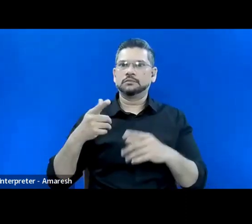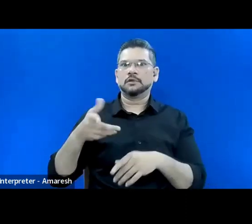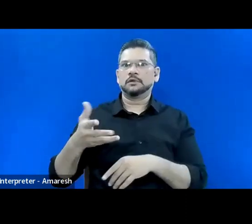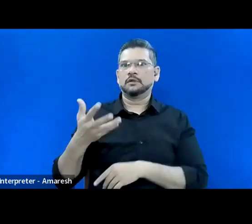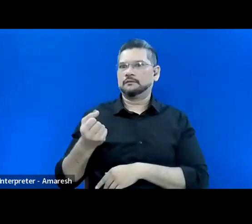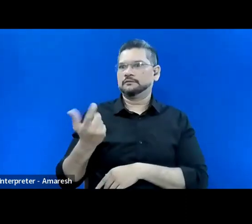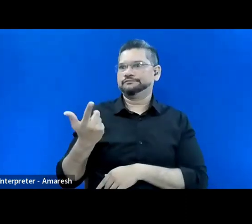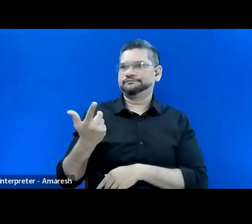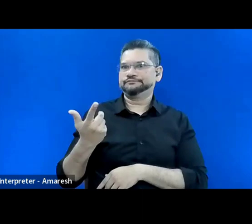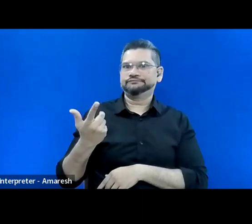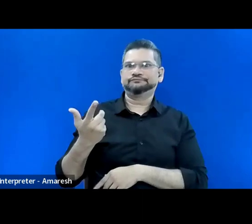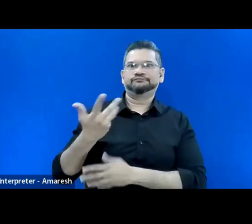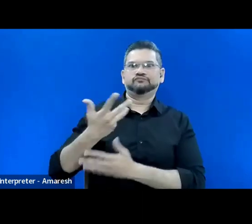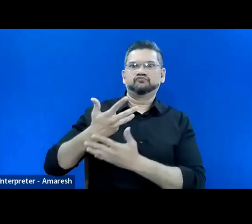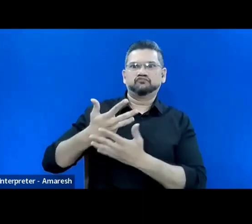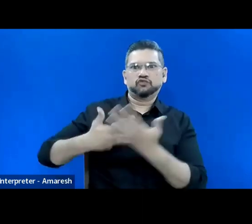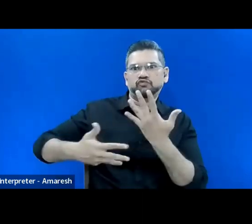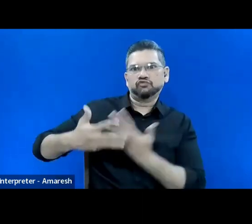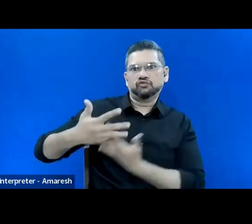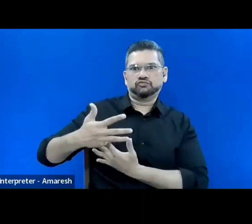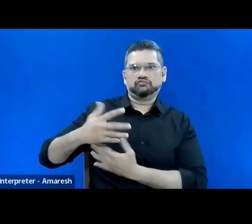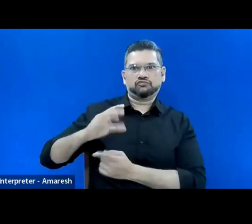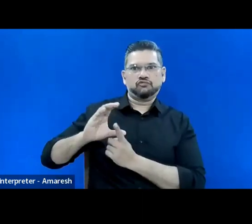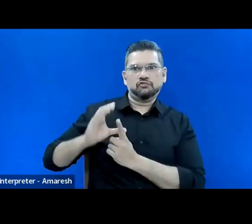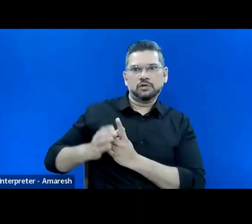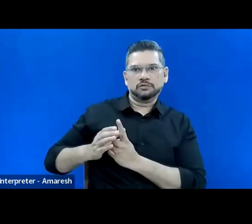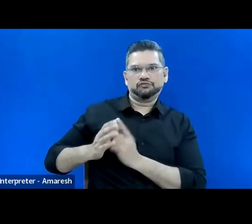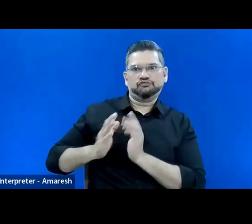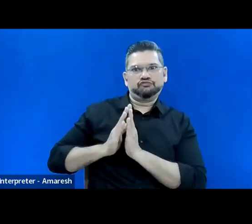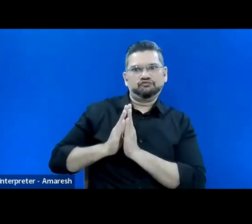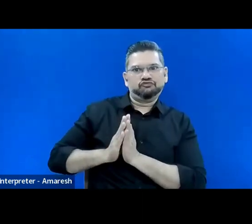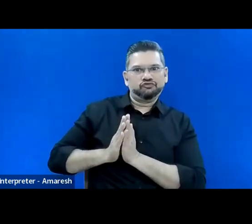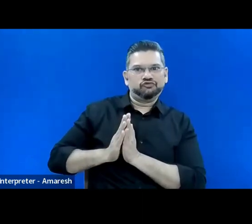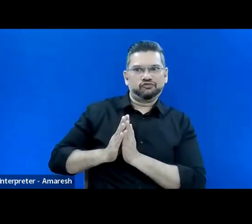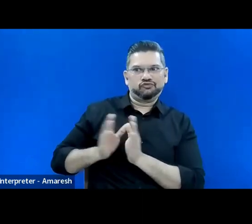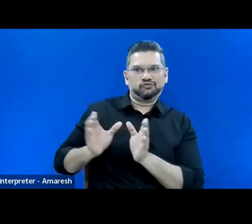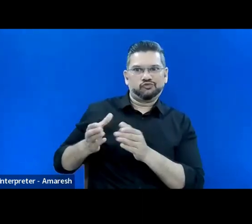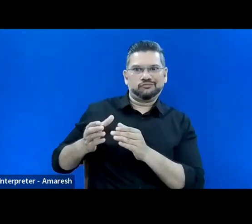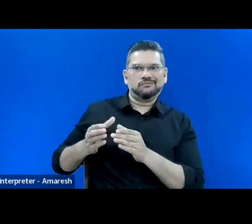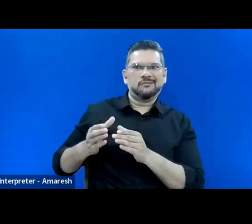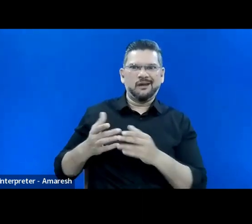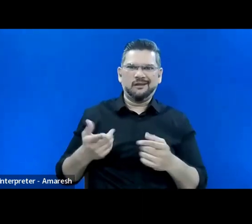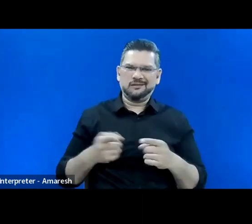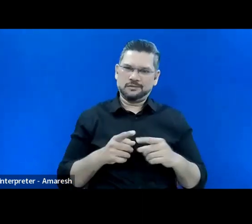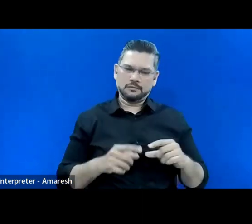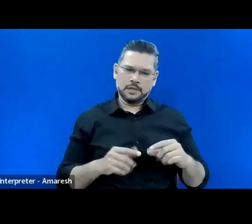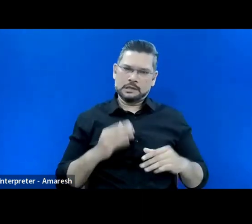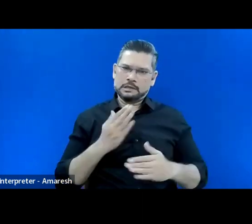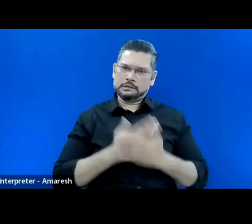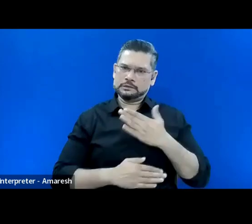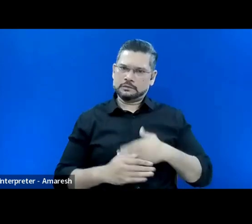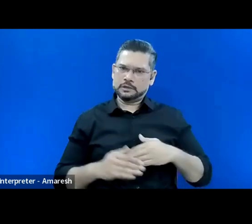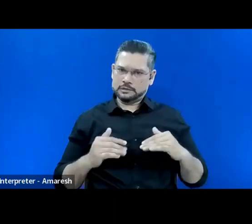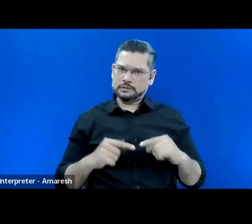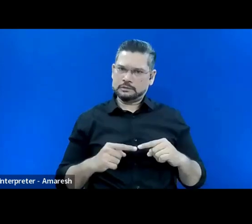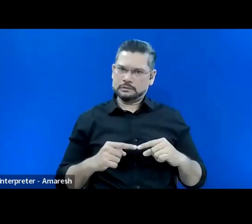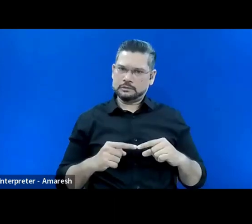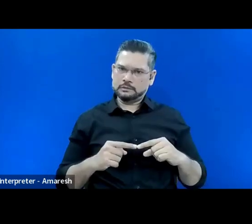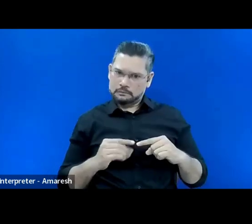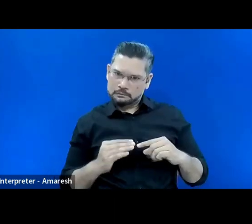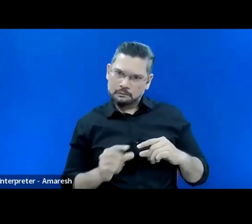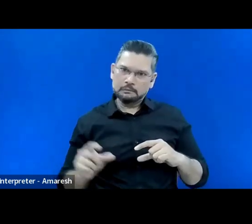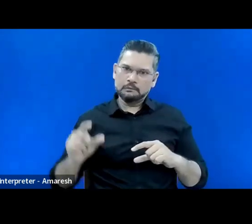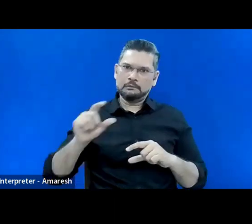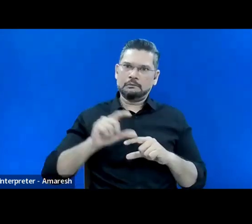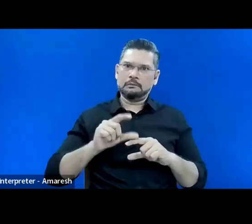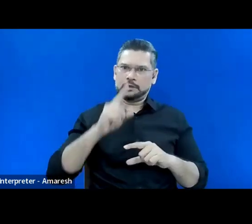group. And I could go on and on, but I'm sure you understand. So there are nuances within the disability group, but also within the psychosocial disability